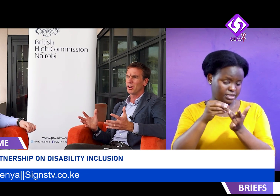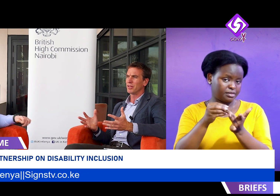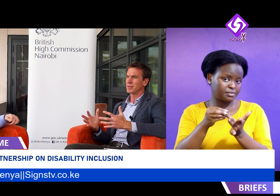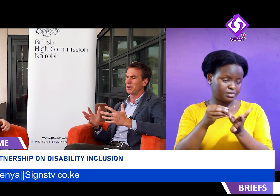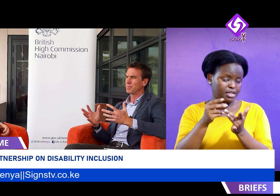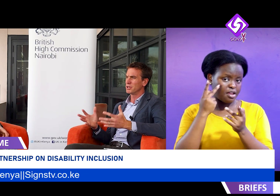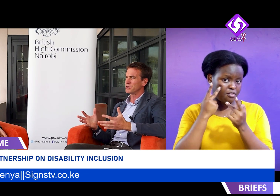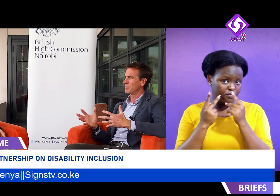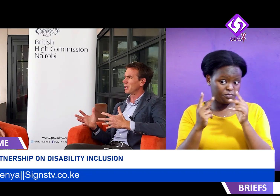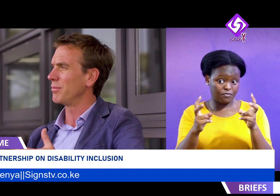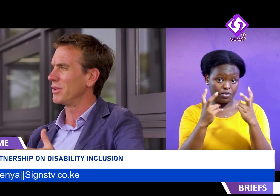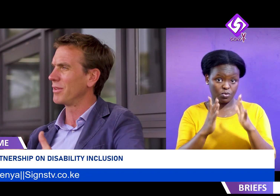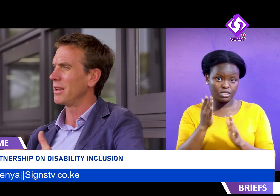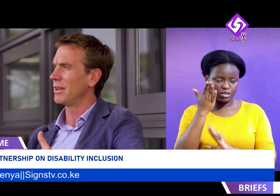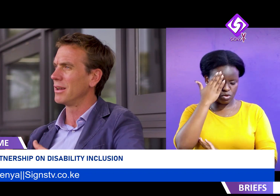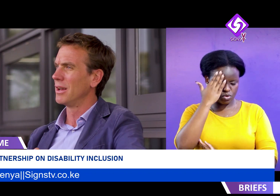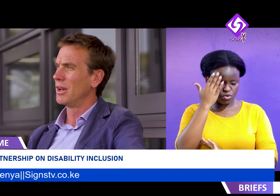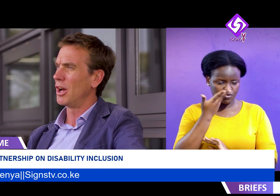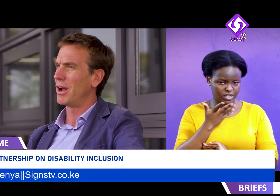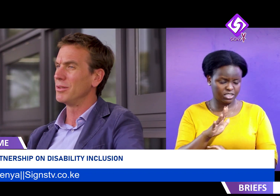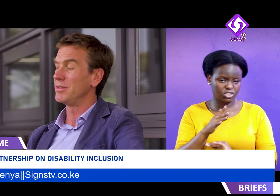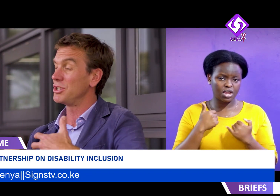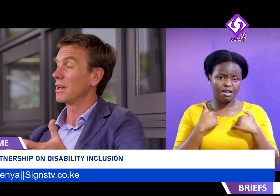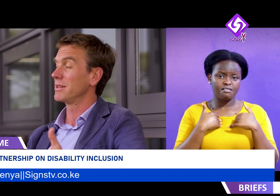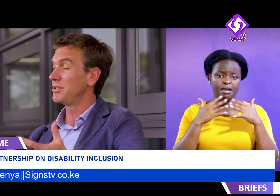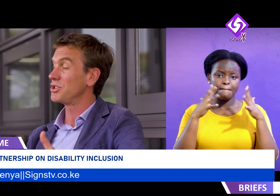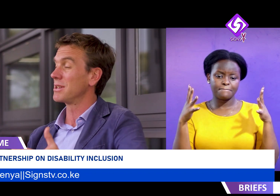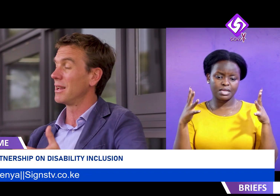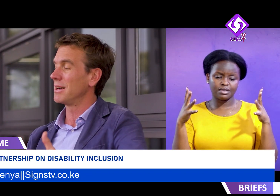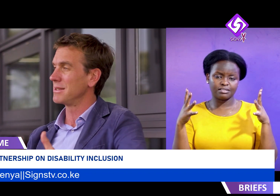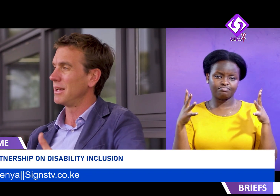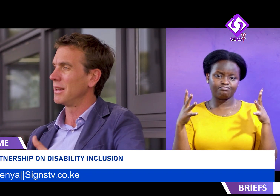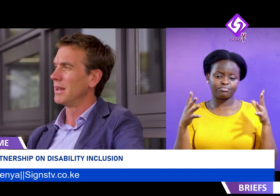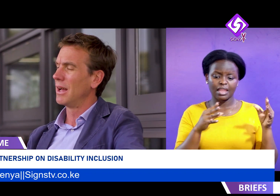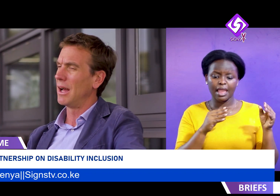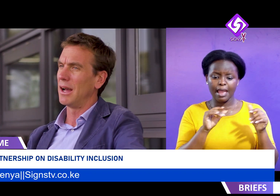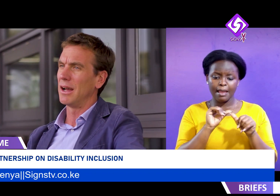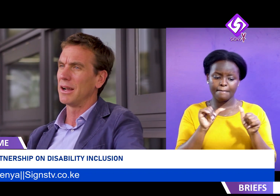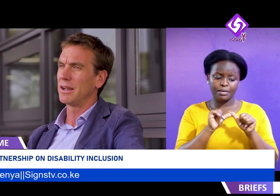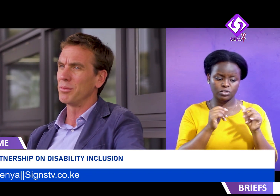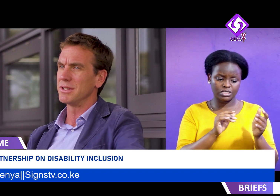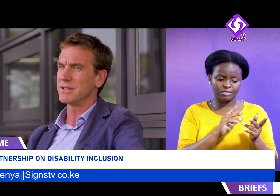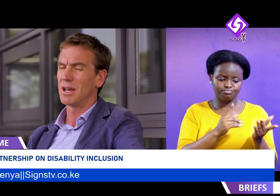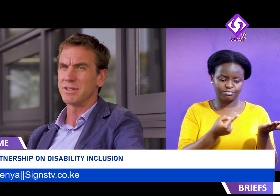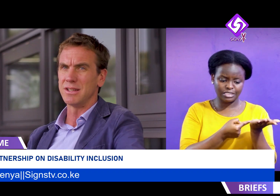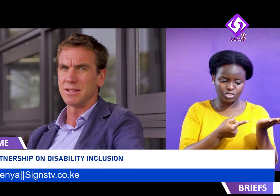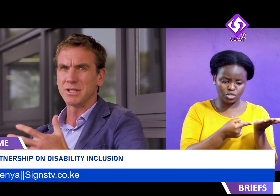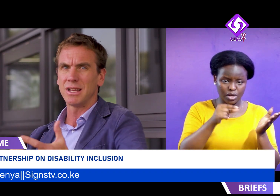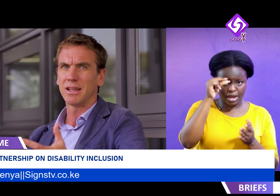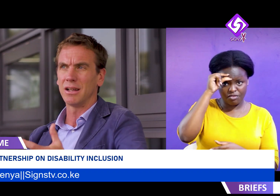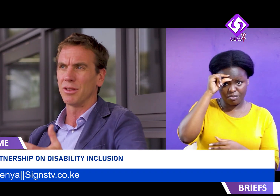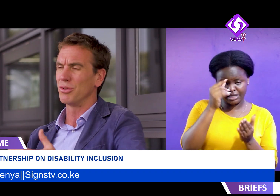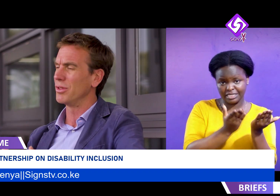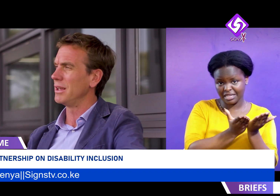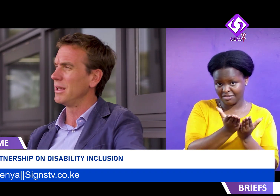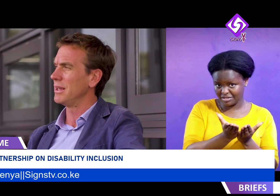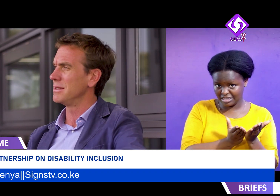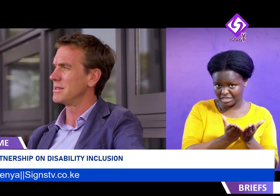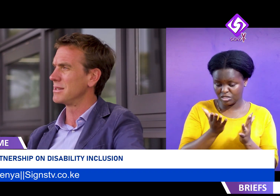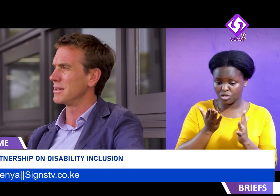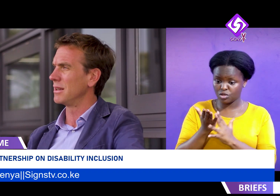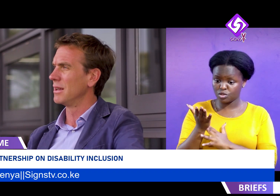viewers will know, there's a big push from the government of Kenya around digitalising government services, in particular through